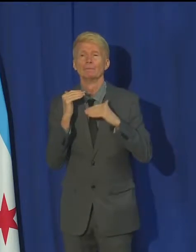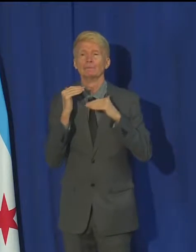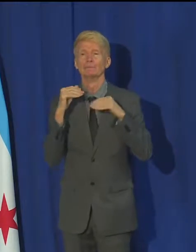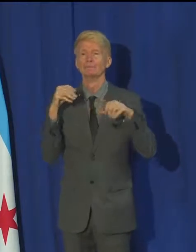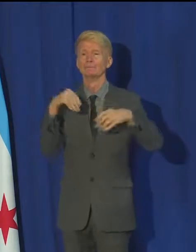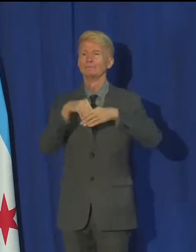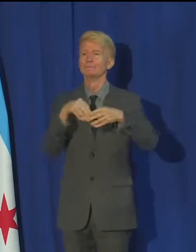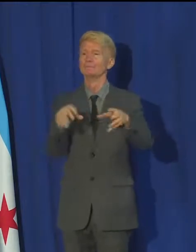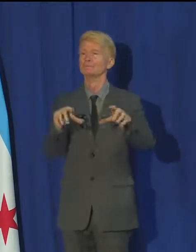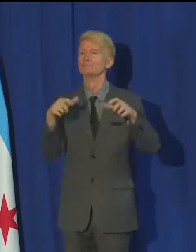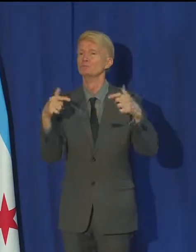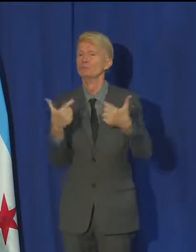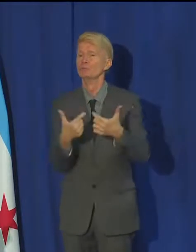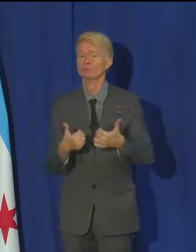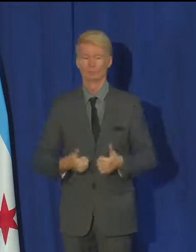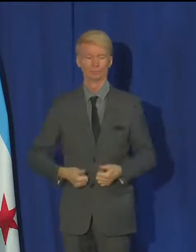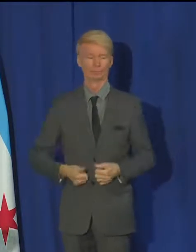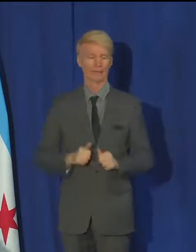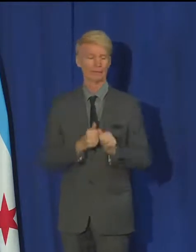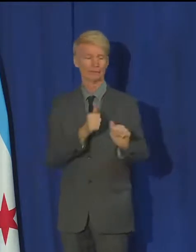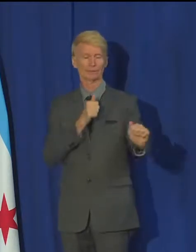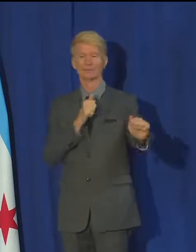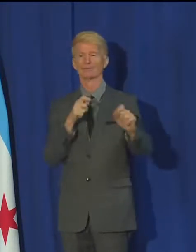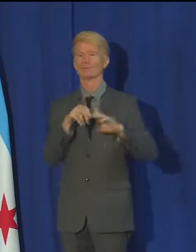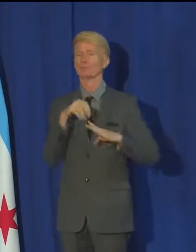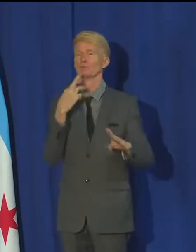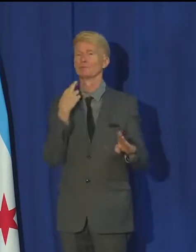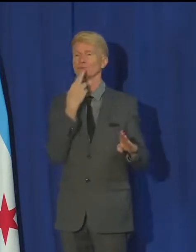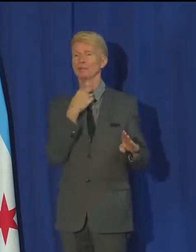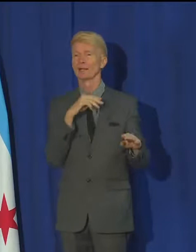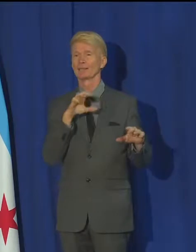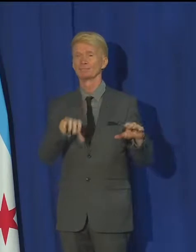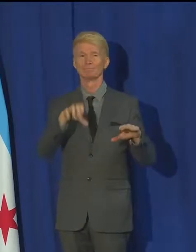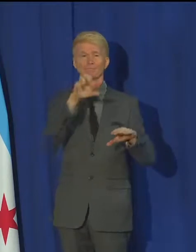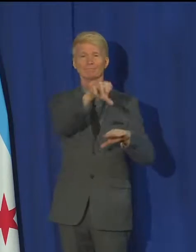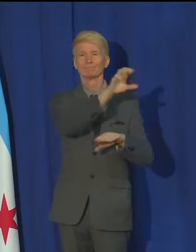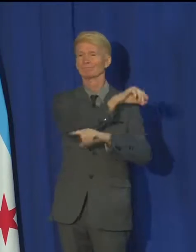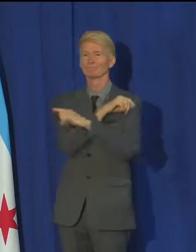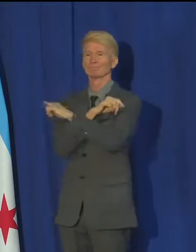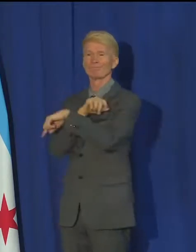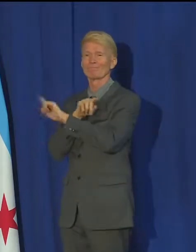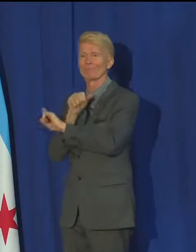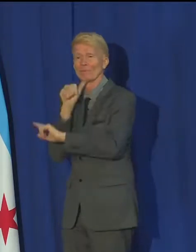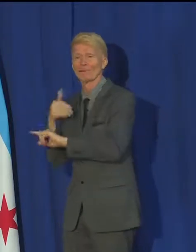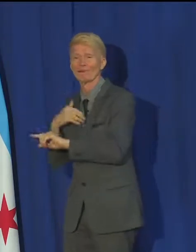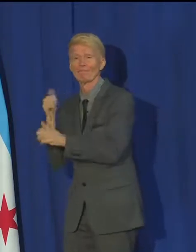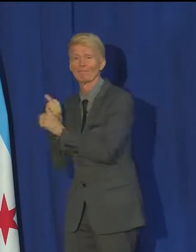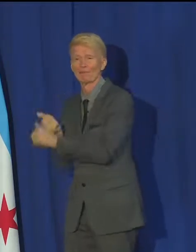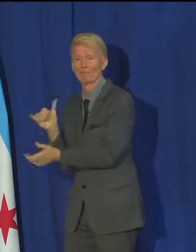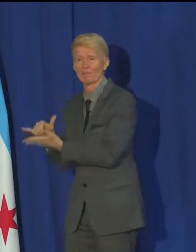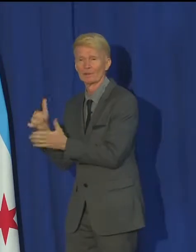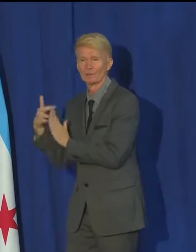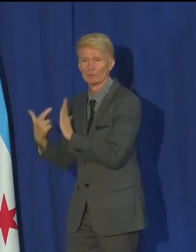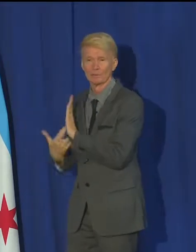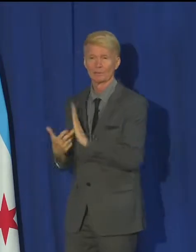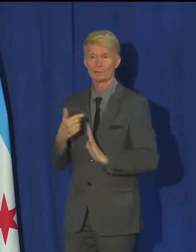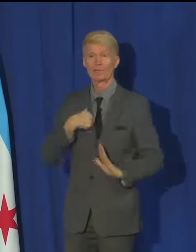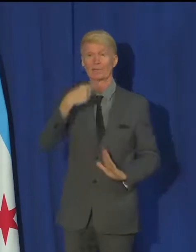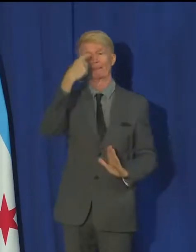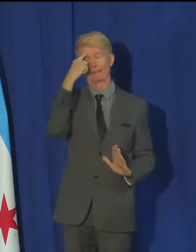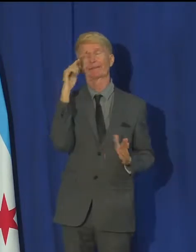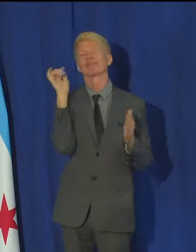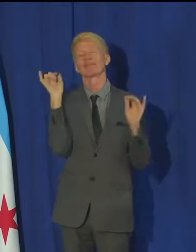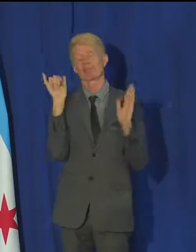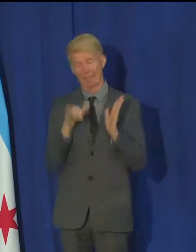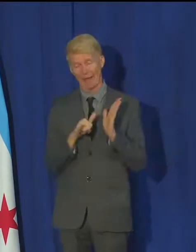to distance at a restaurant, are currently not in place. And I personally think that that's part of